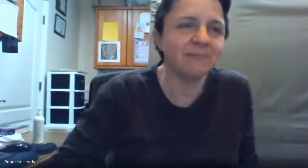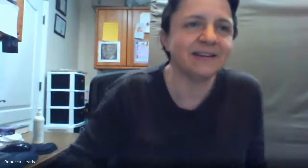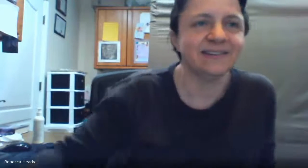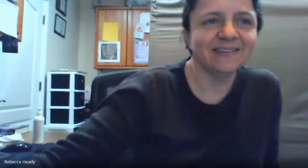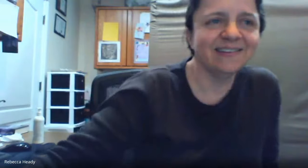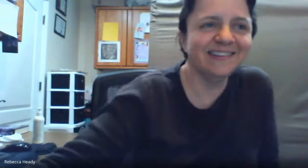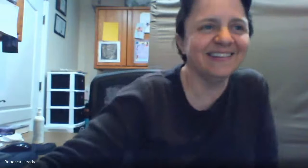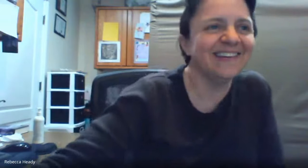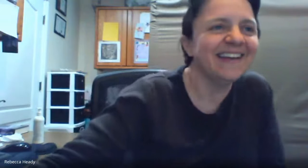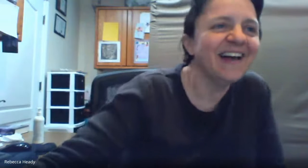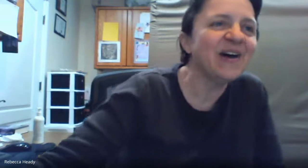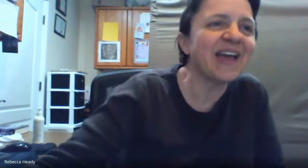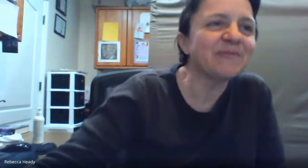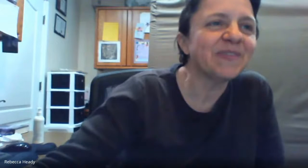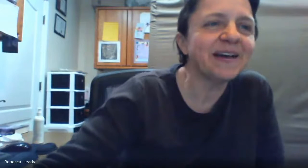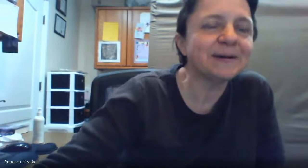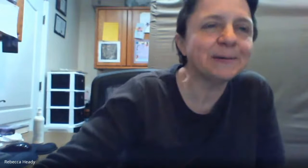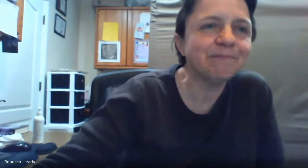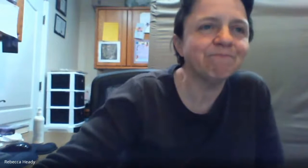me. Okay. I'm